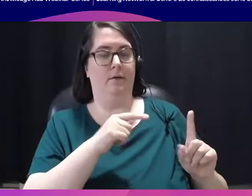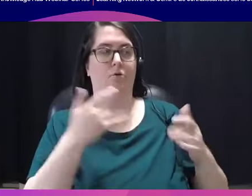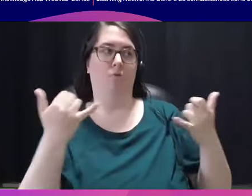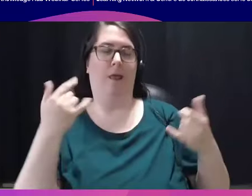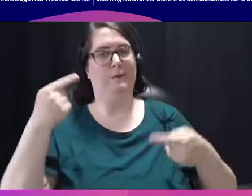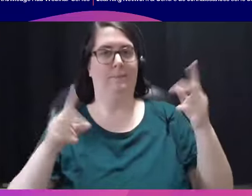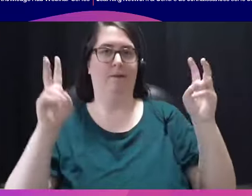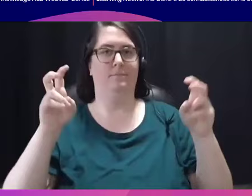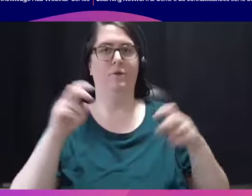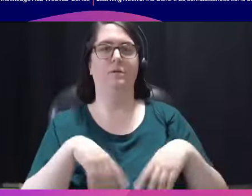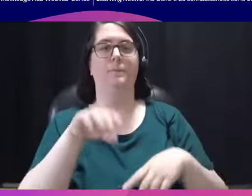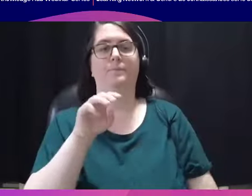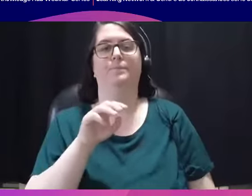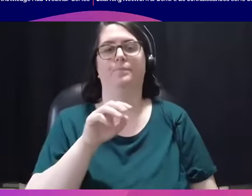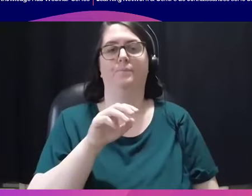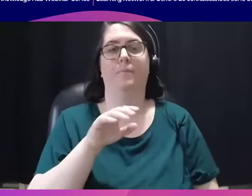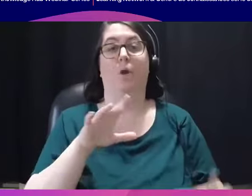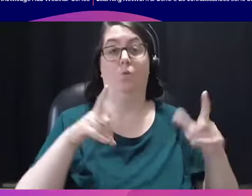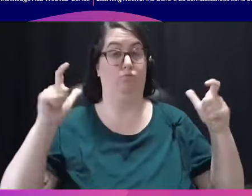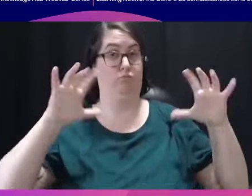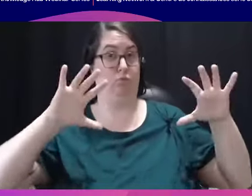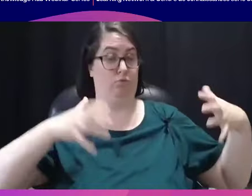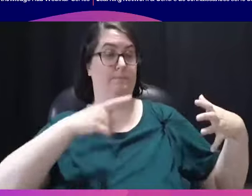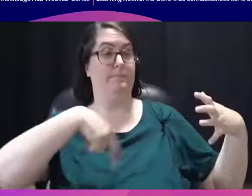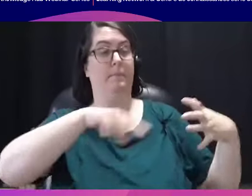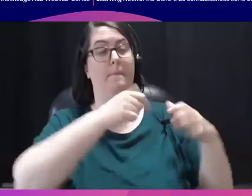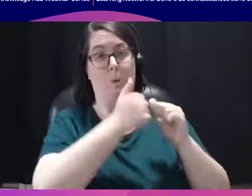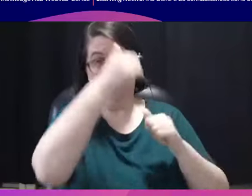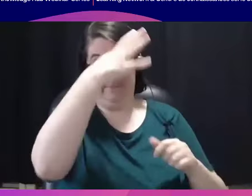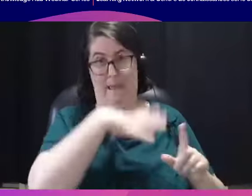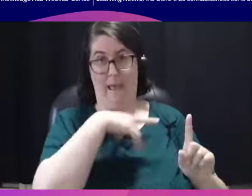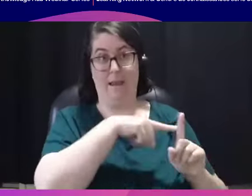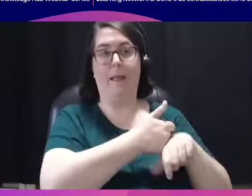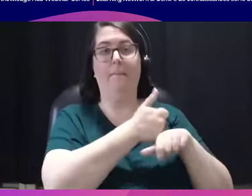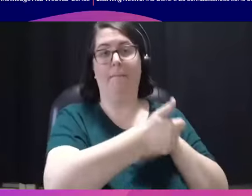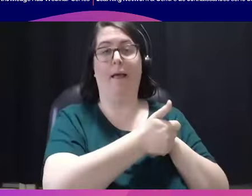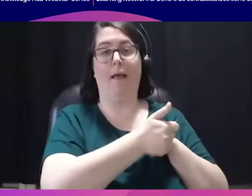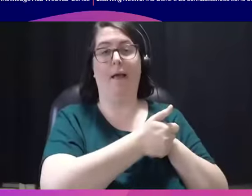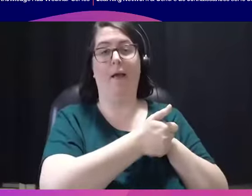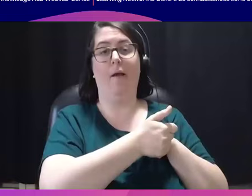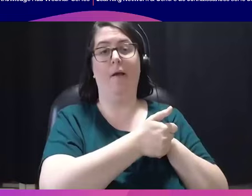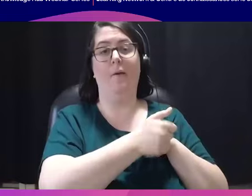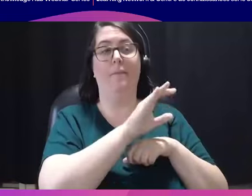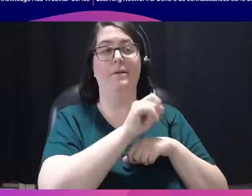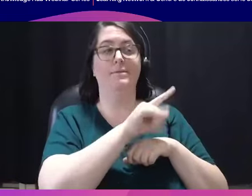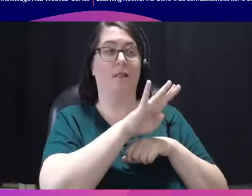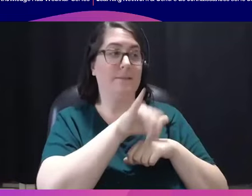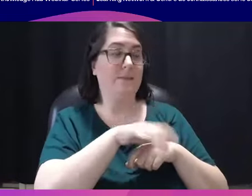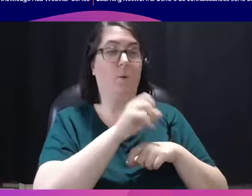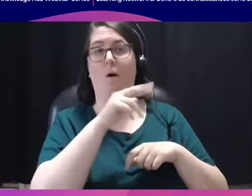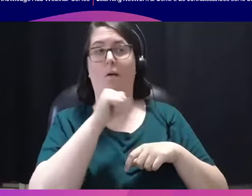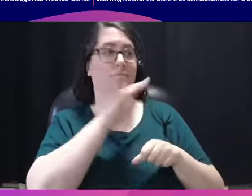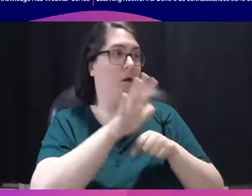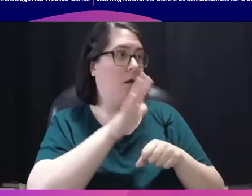debates as a misogynistic community largely comprised of men that blame their involuntary celibacy or lack of sexual